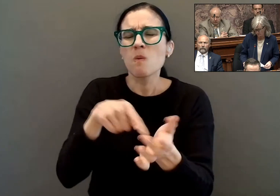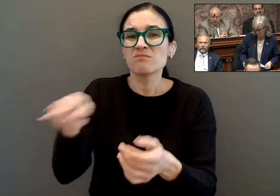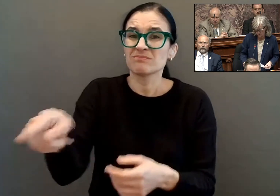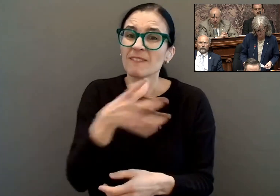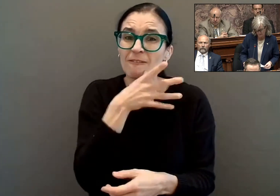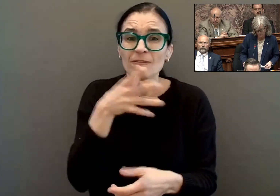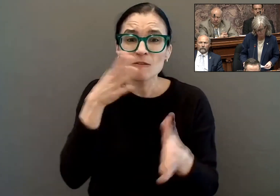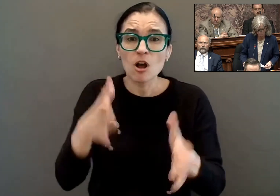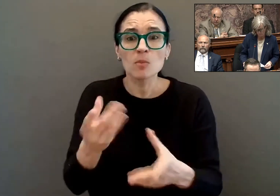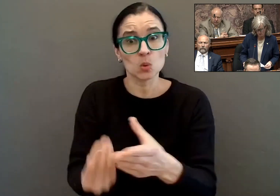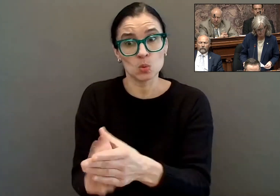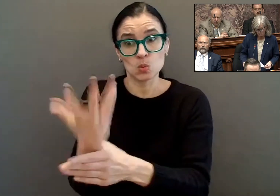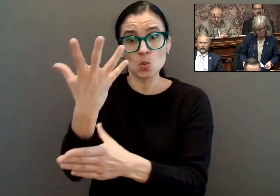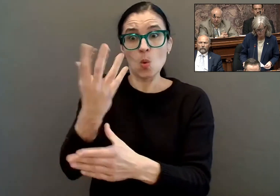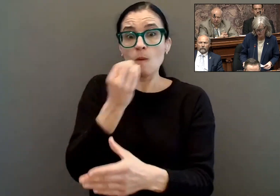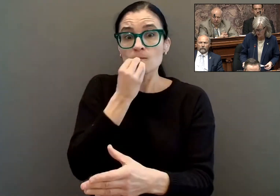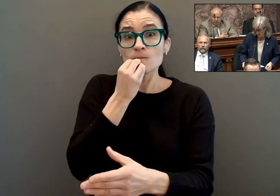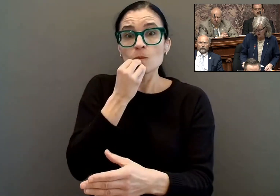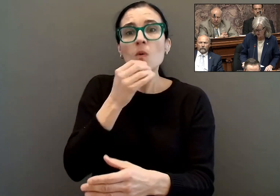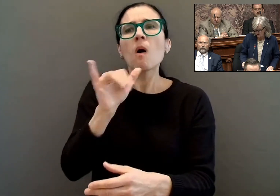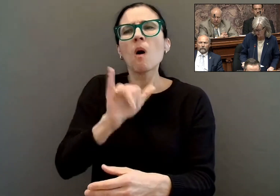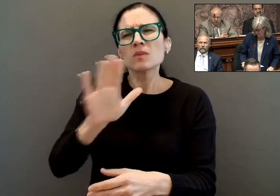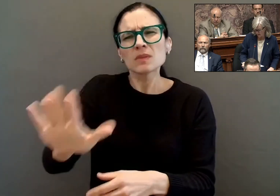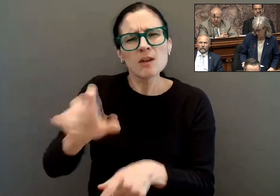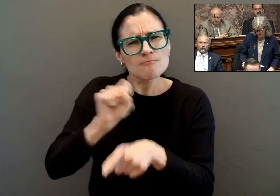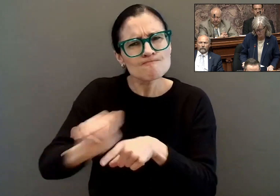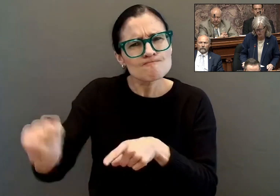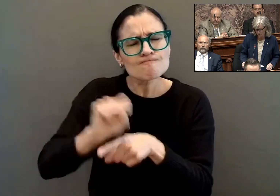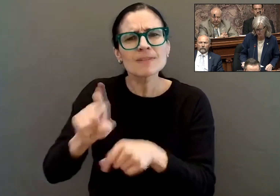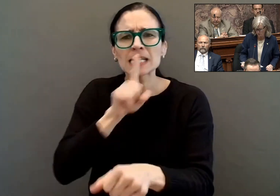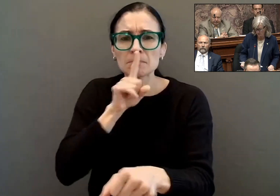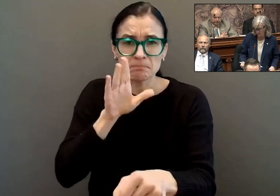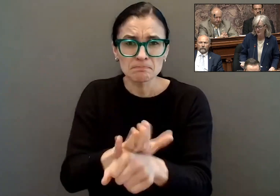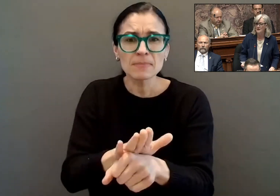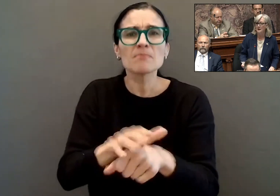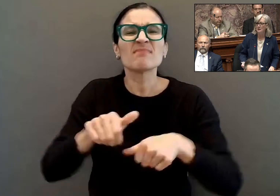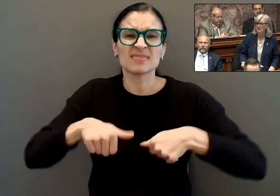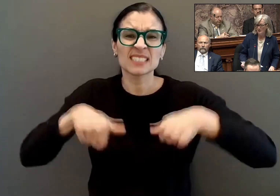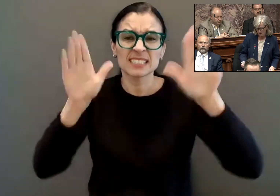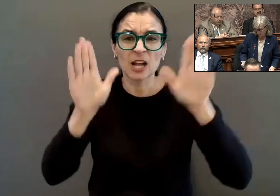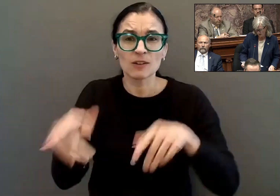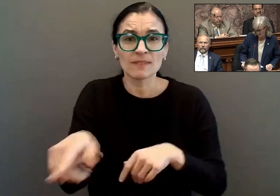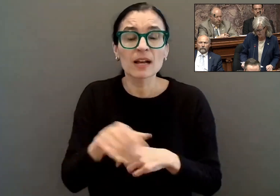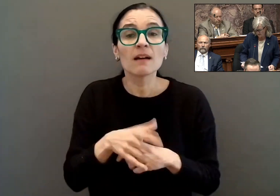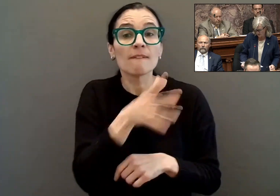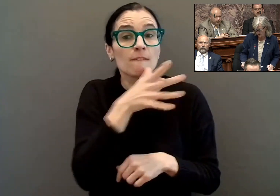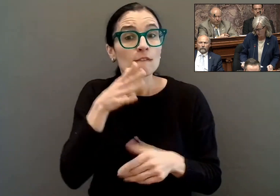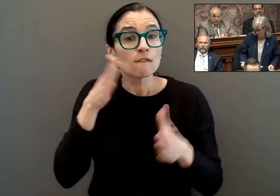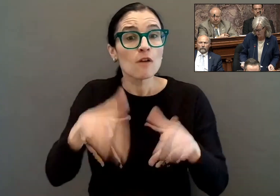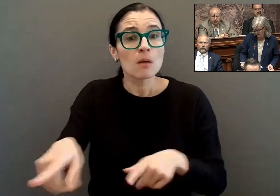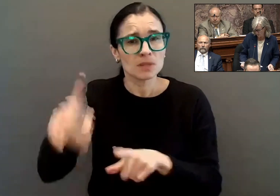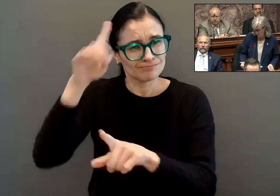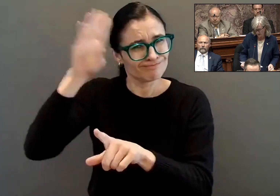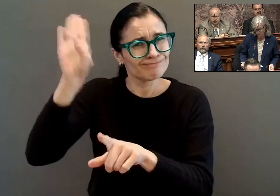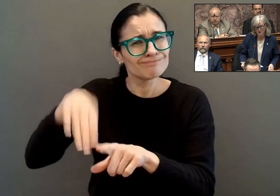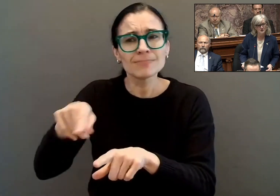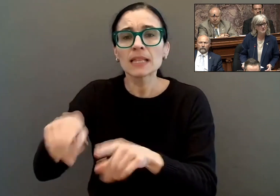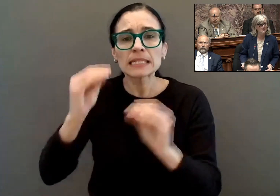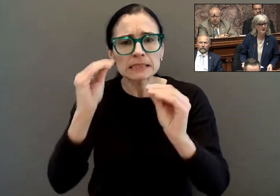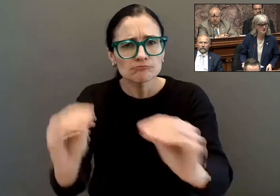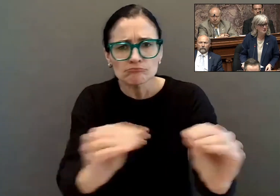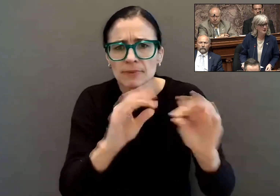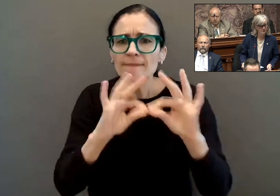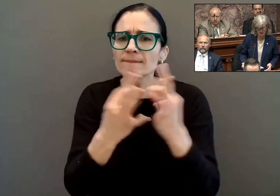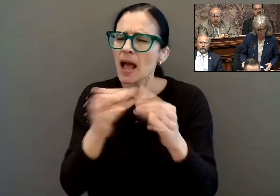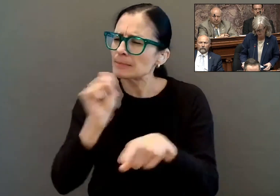and sacrifices. Farmers know and teach their families what hard work looks like, because it is quite simply just